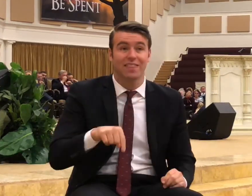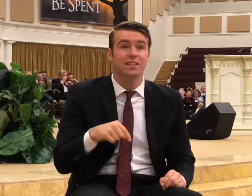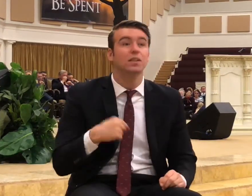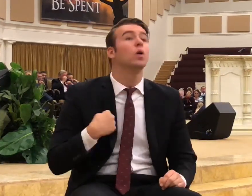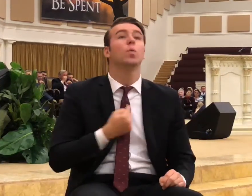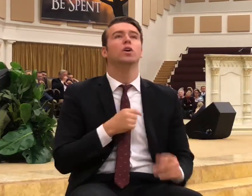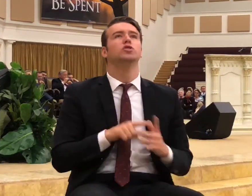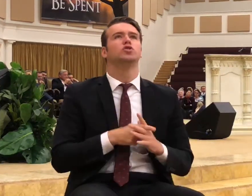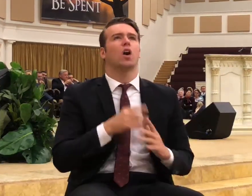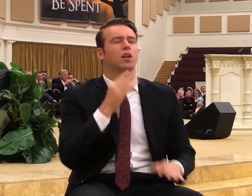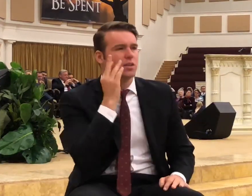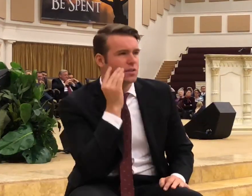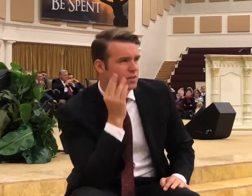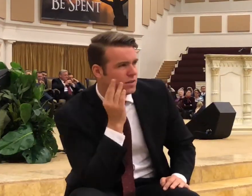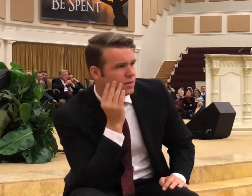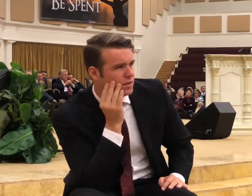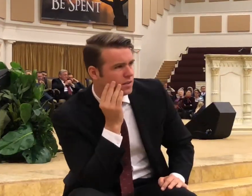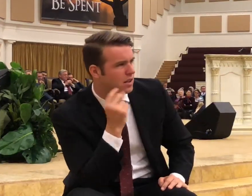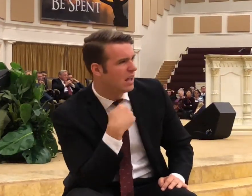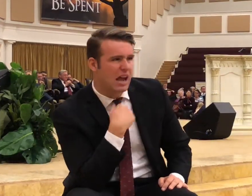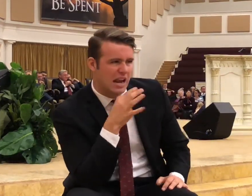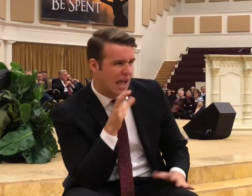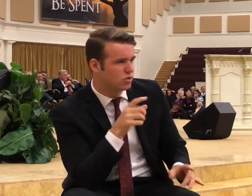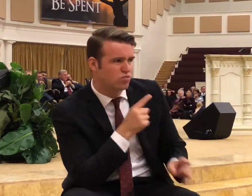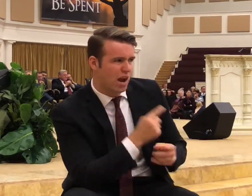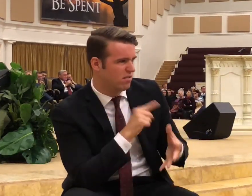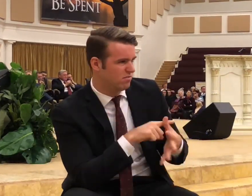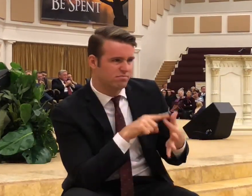we start thinking about everything we didn't do right.